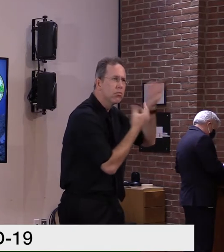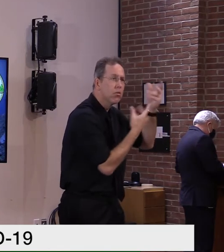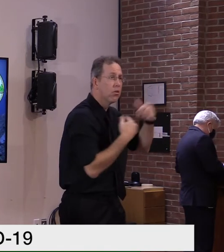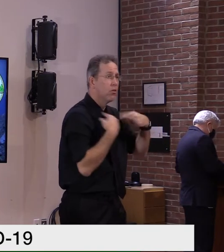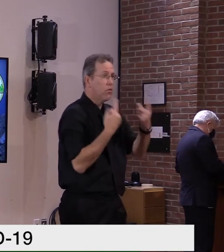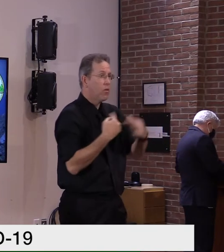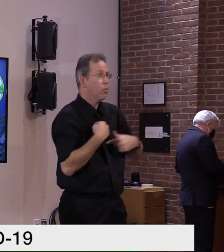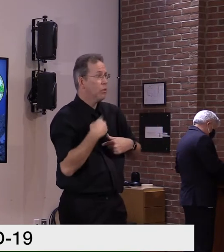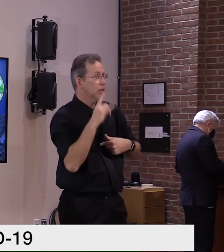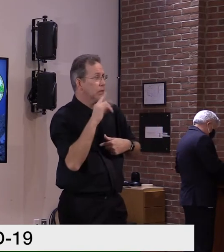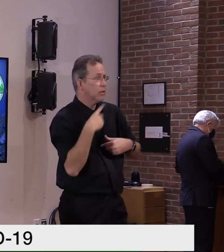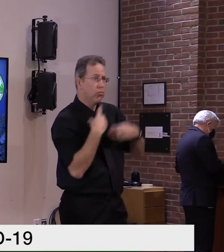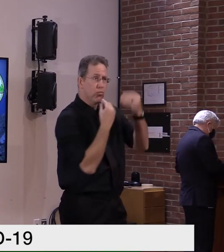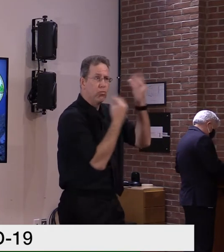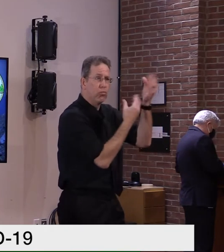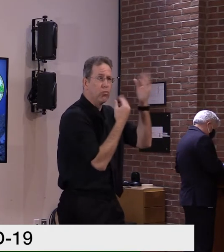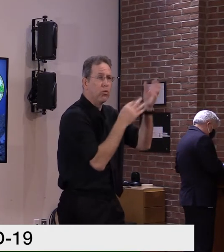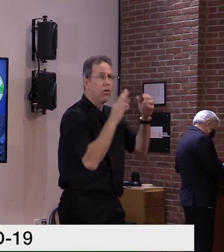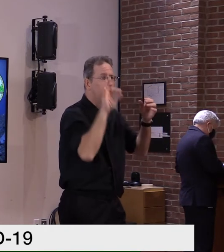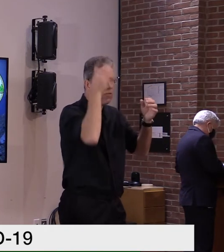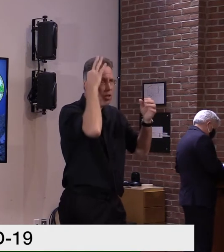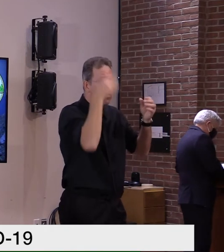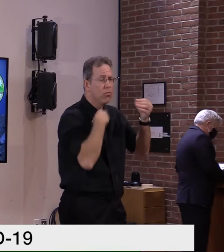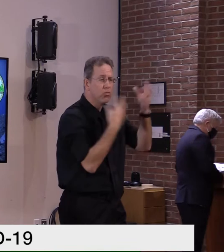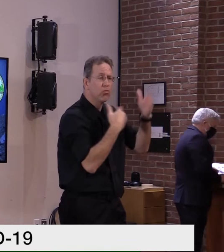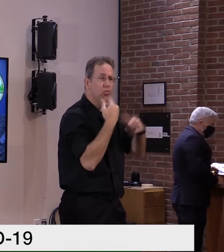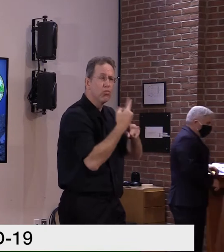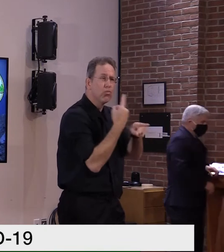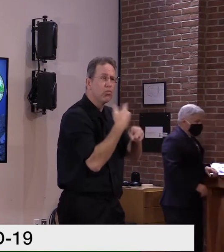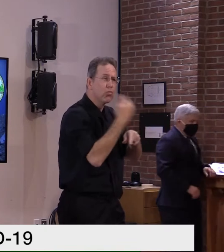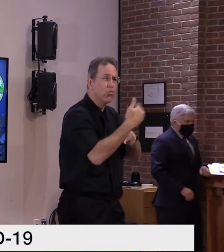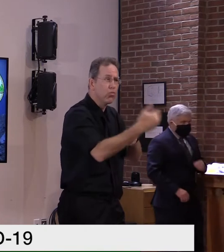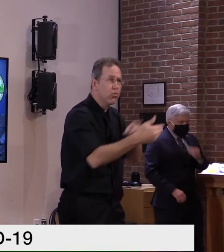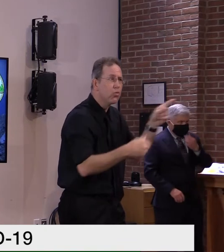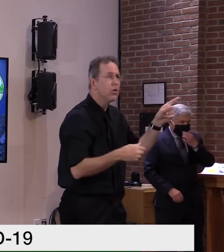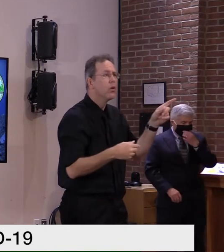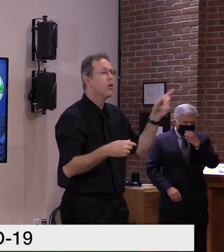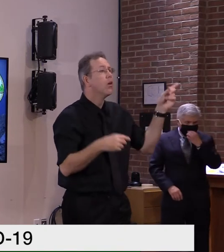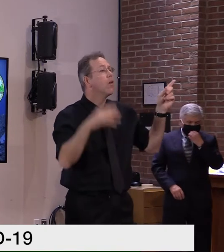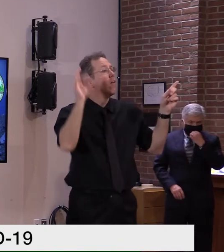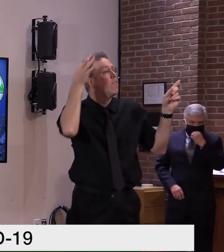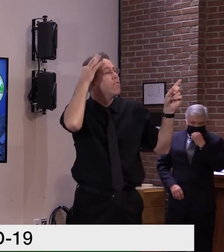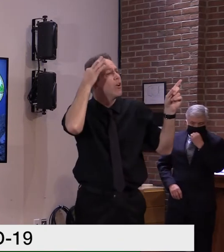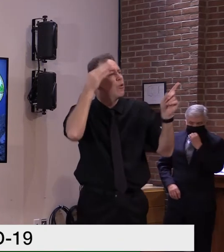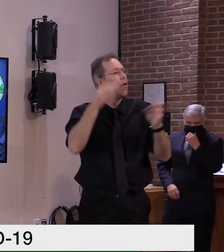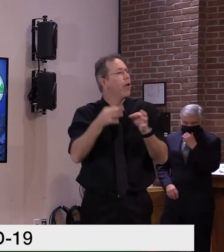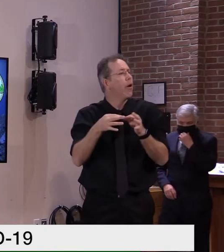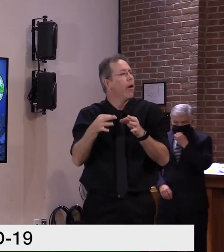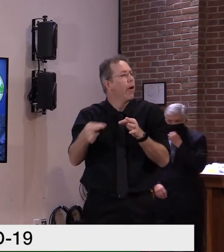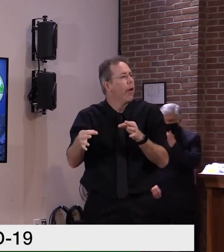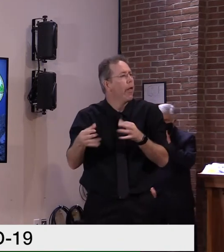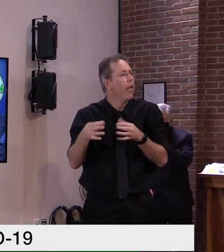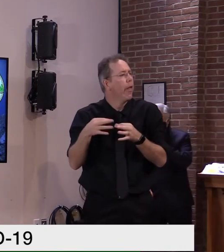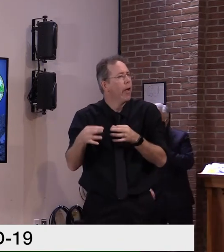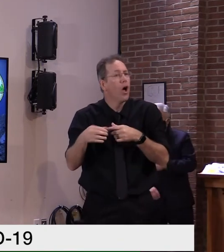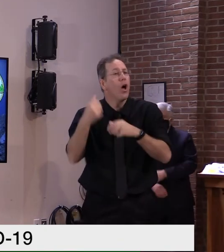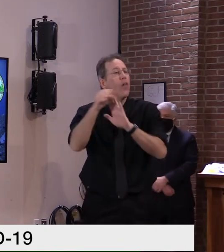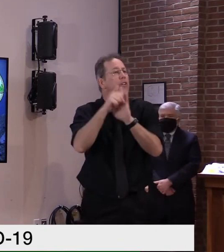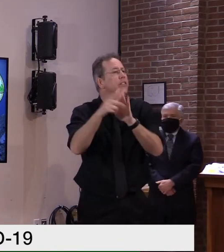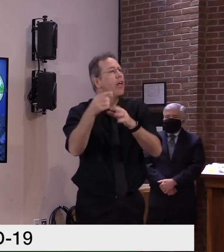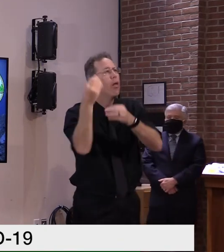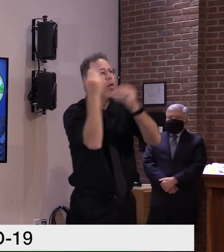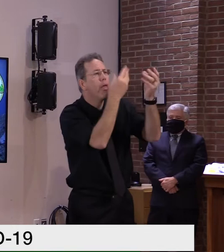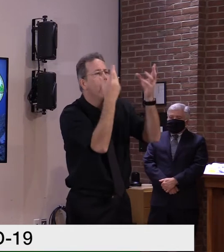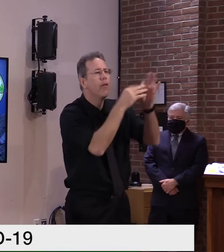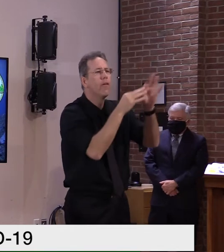found themselves in this issue of a delayed reporting because the program started, but the reporting mechanisms were not all in